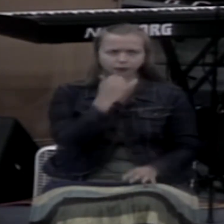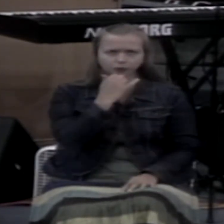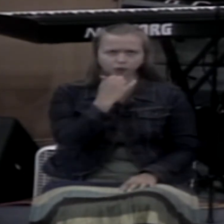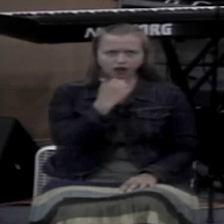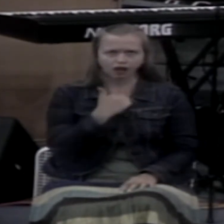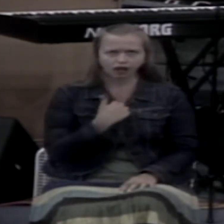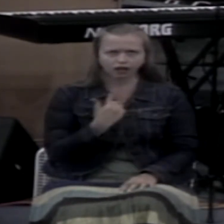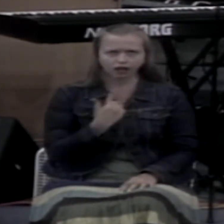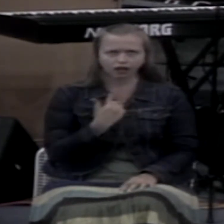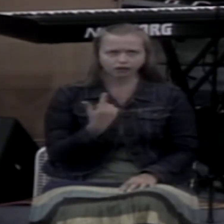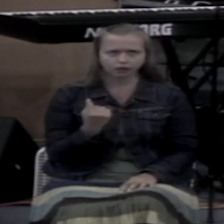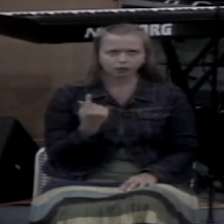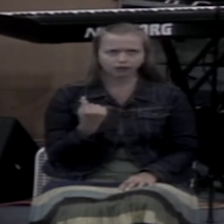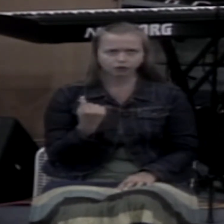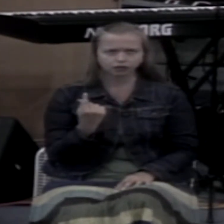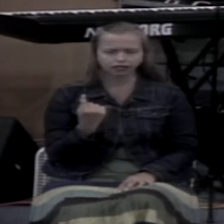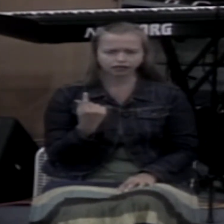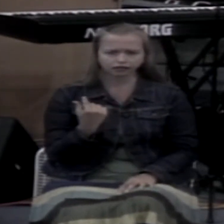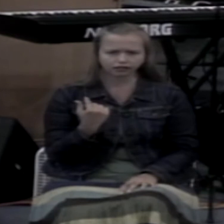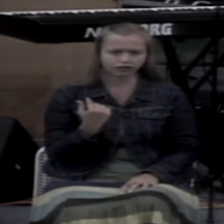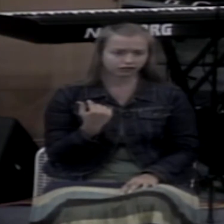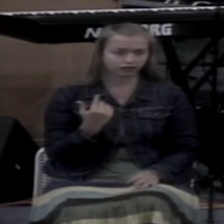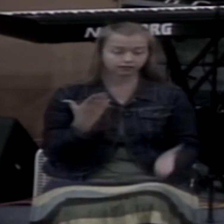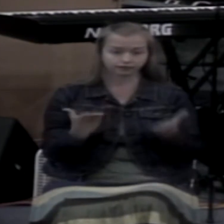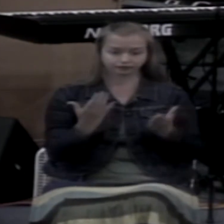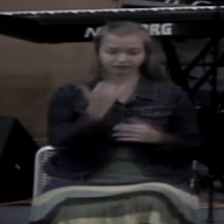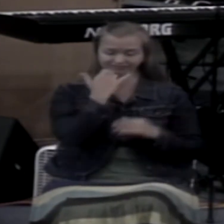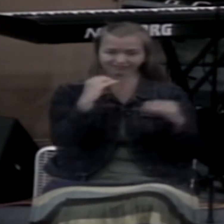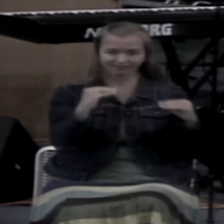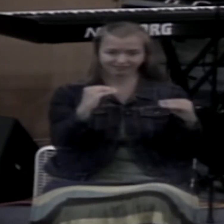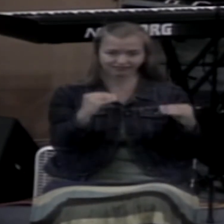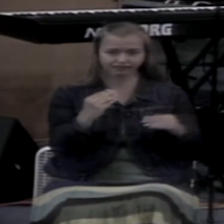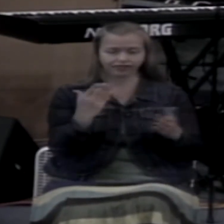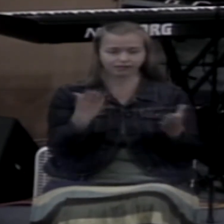Maybe there's something not quite right.